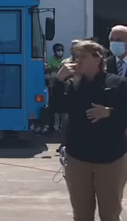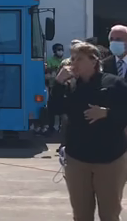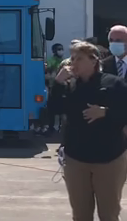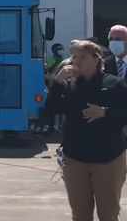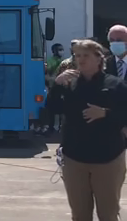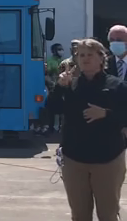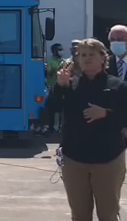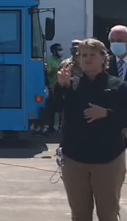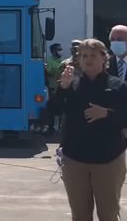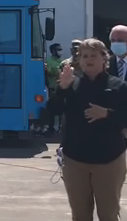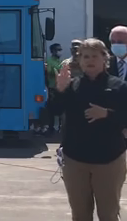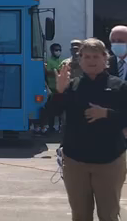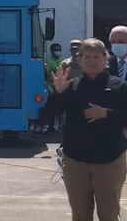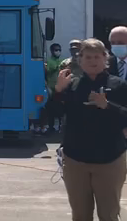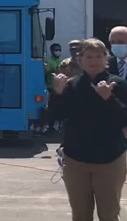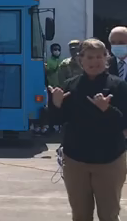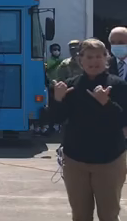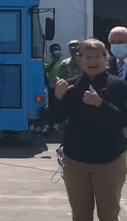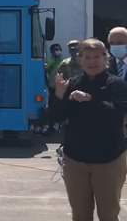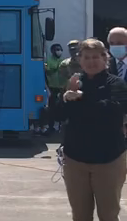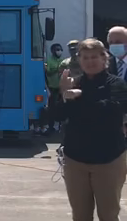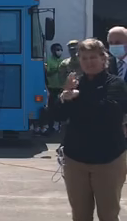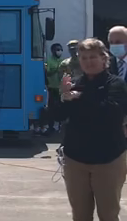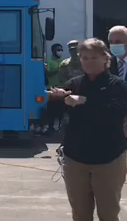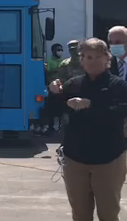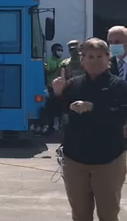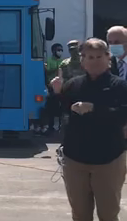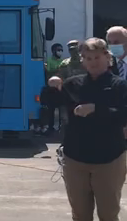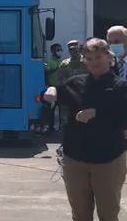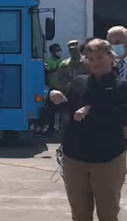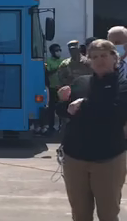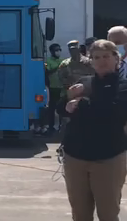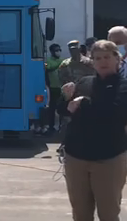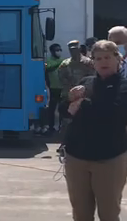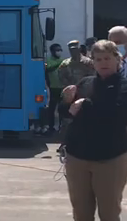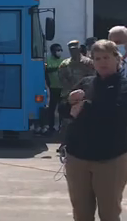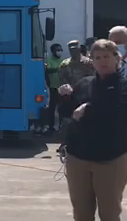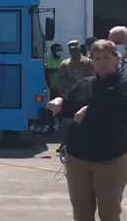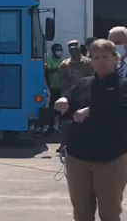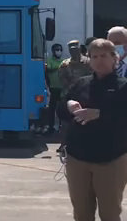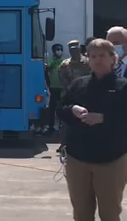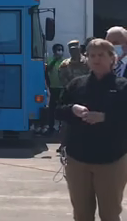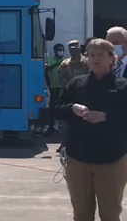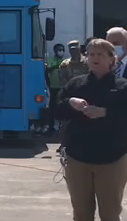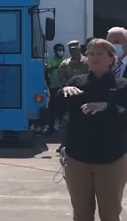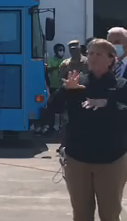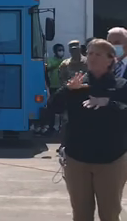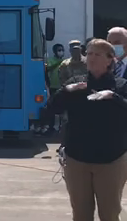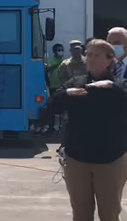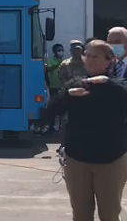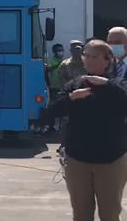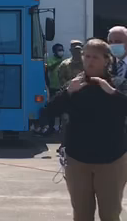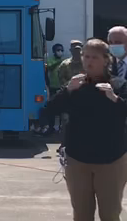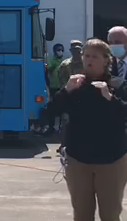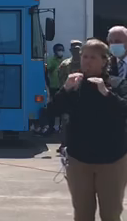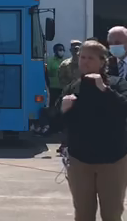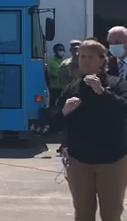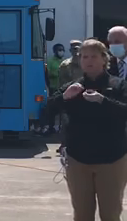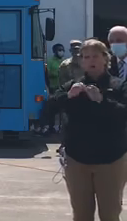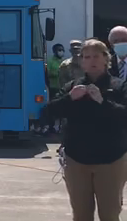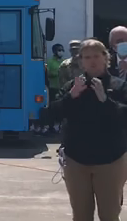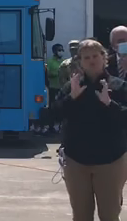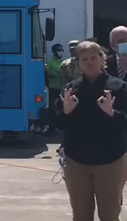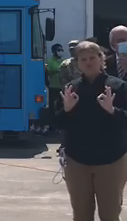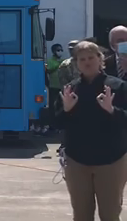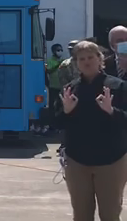lows from where we've been doing most of April. And there are over 6,300 ventilators throughout the state of Florida that are just not